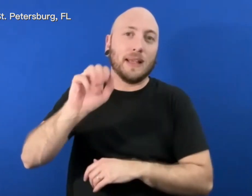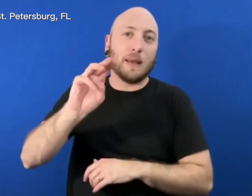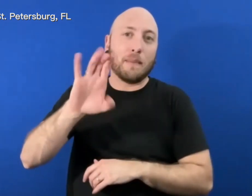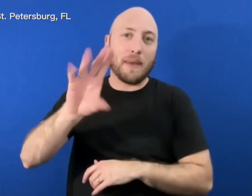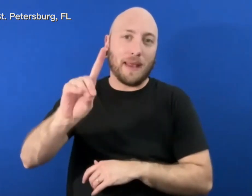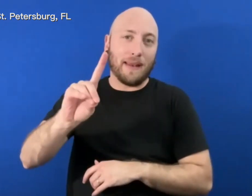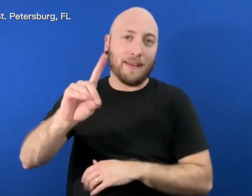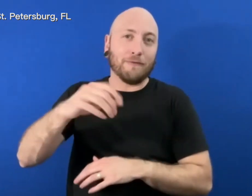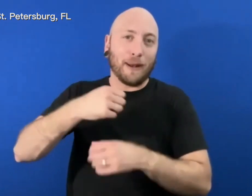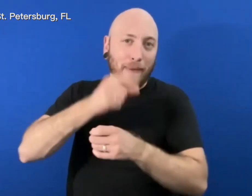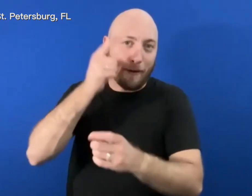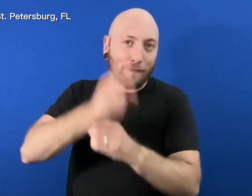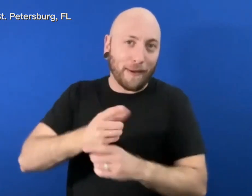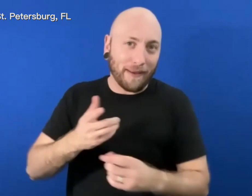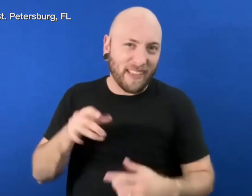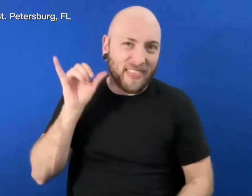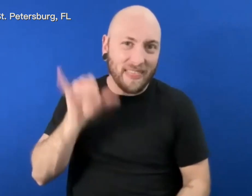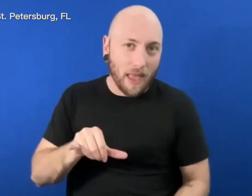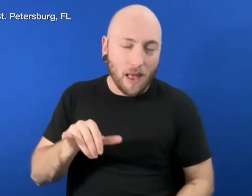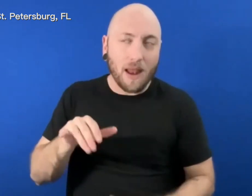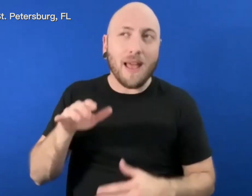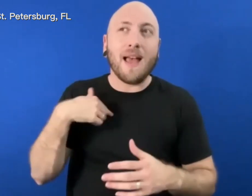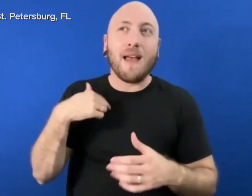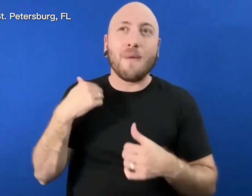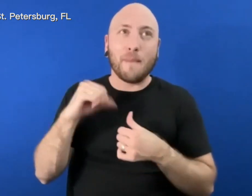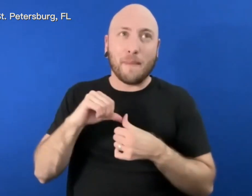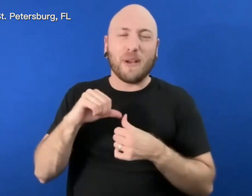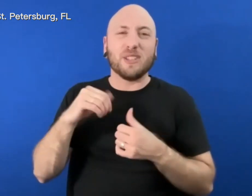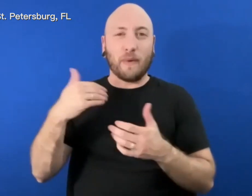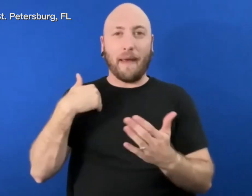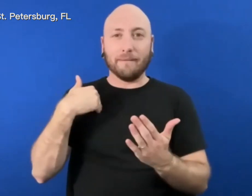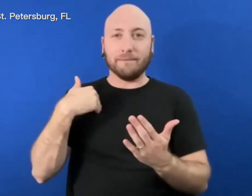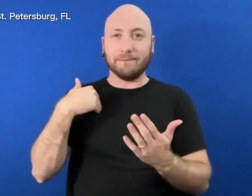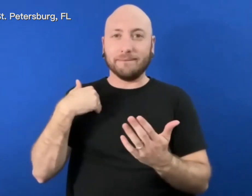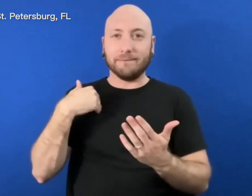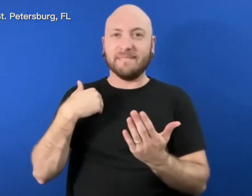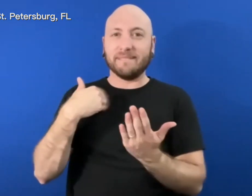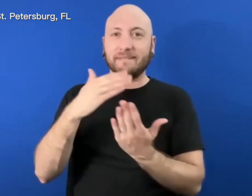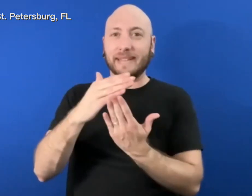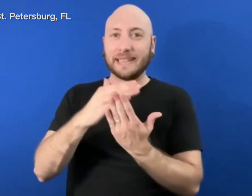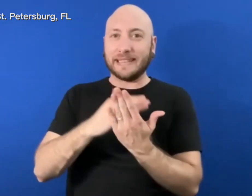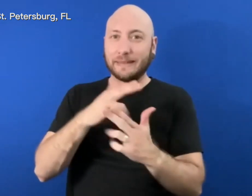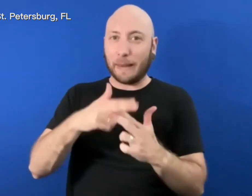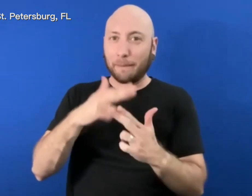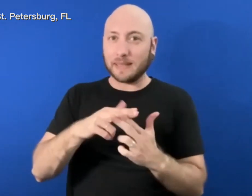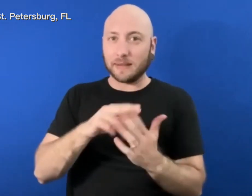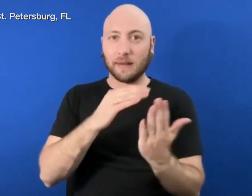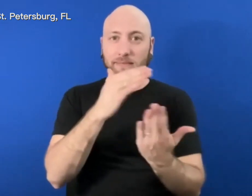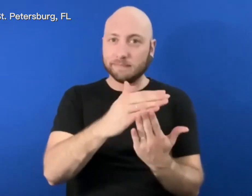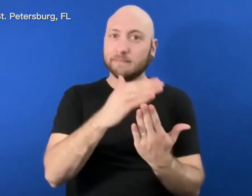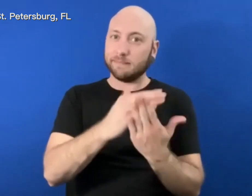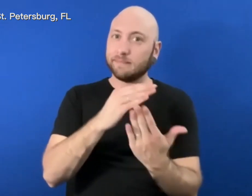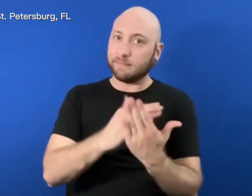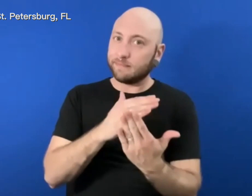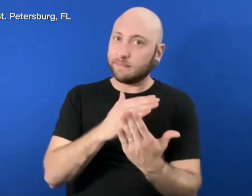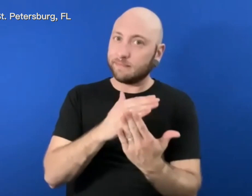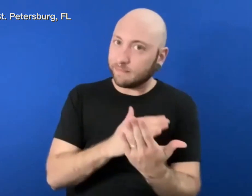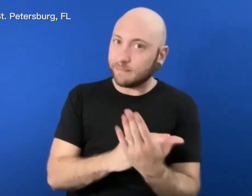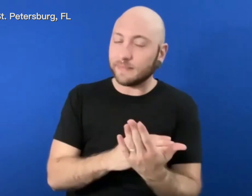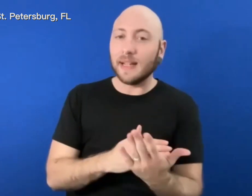remember going through this list of amends. I had like a list of amends I would never do, a list